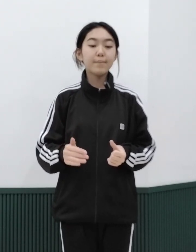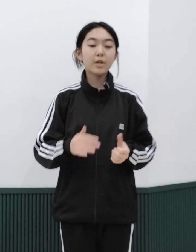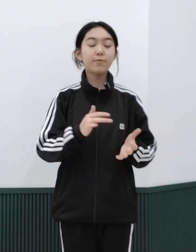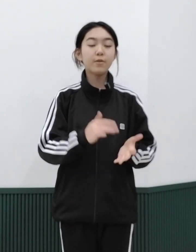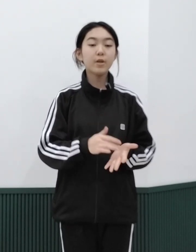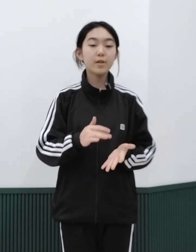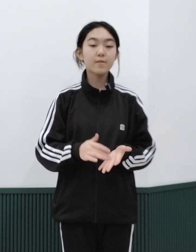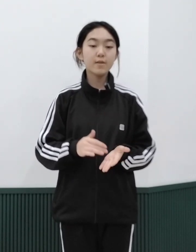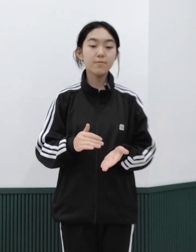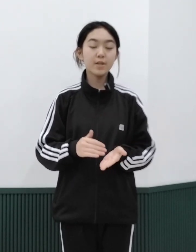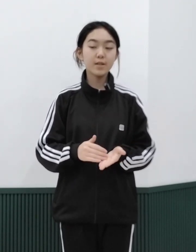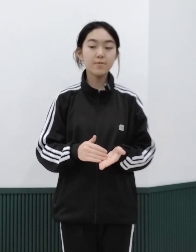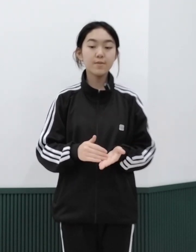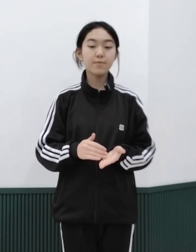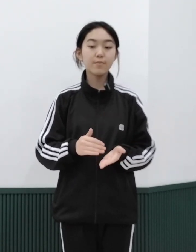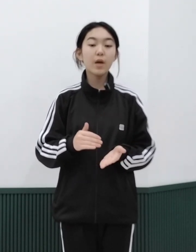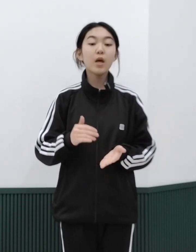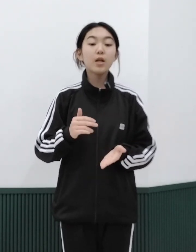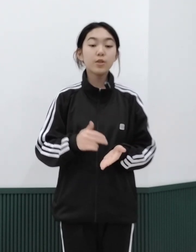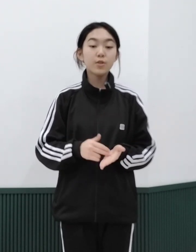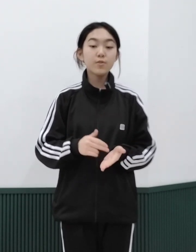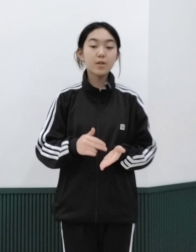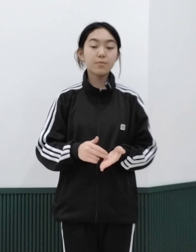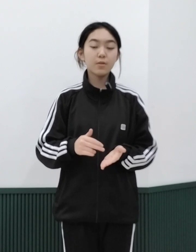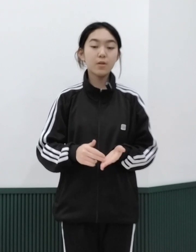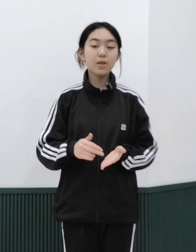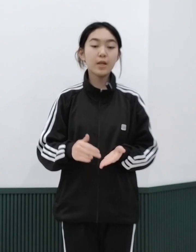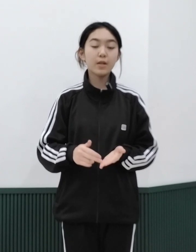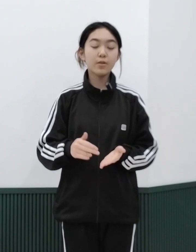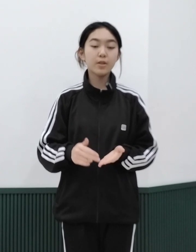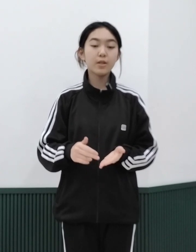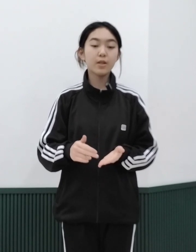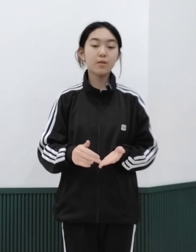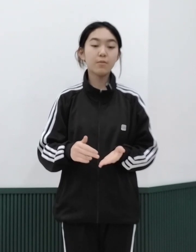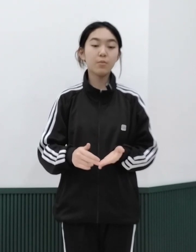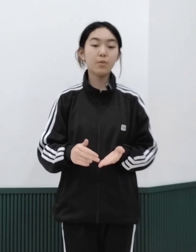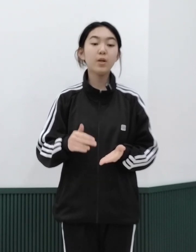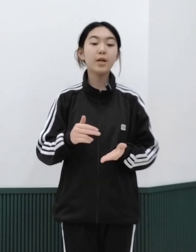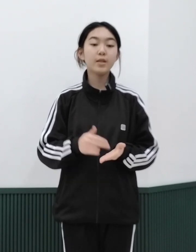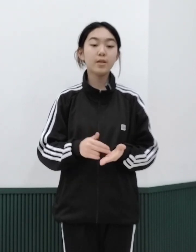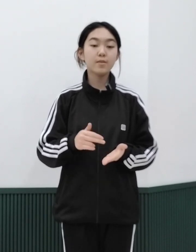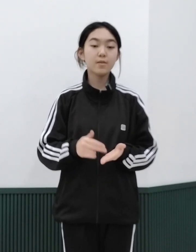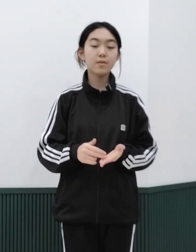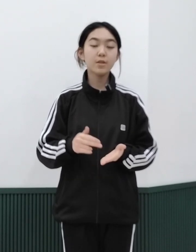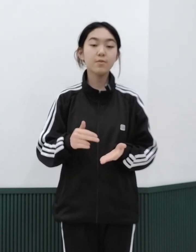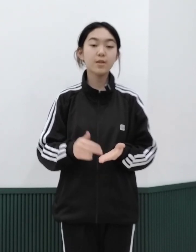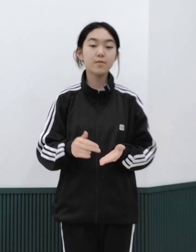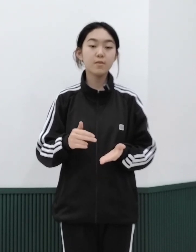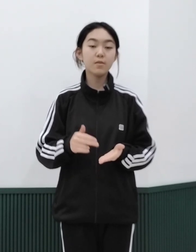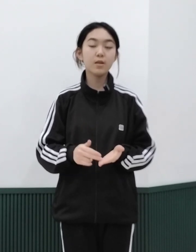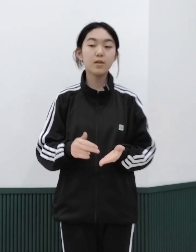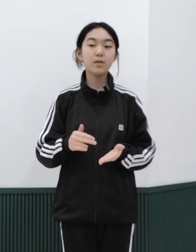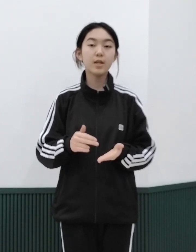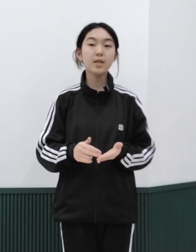For he sometimes shoots a dollar like a media lovable, and he sometimes gets the middle that